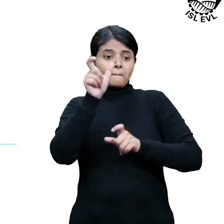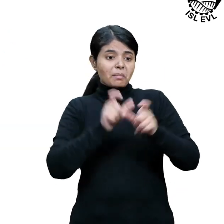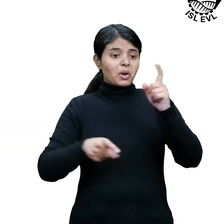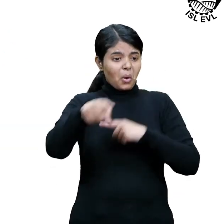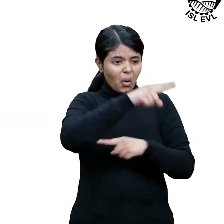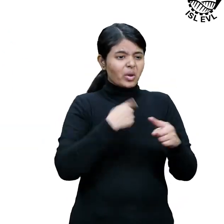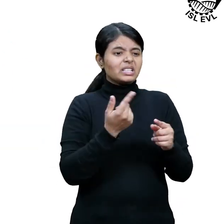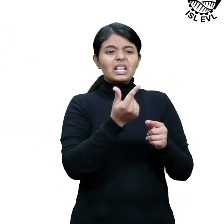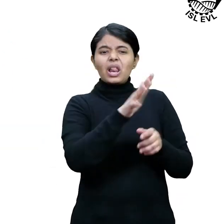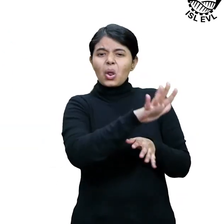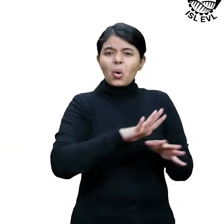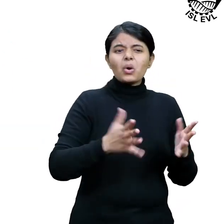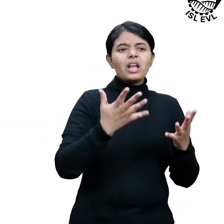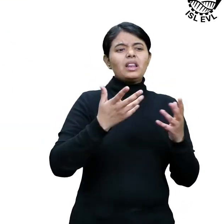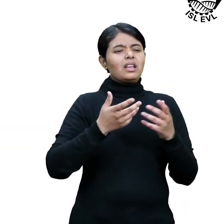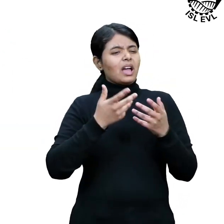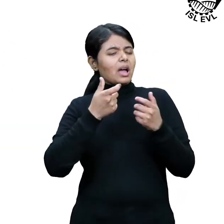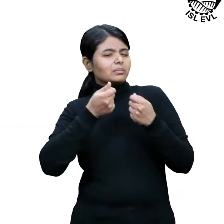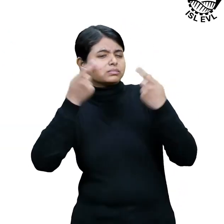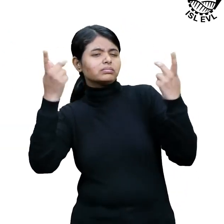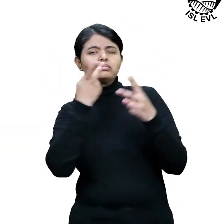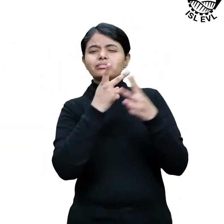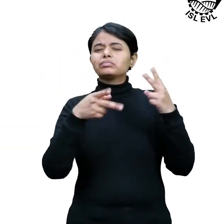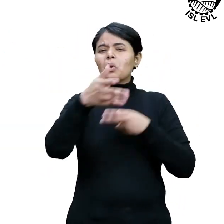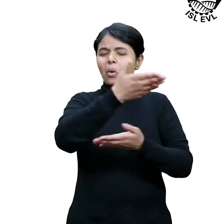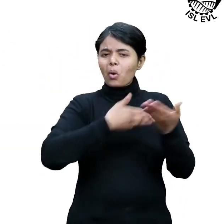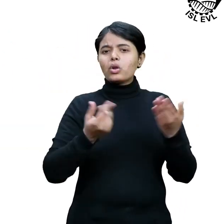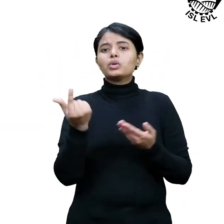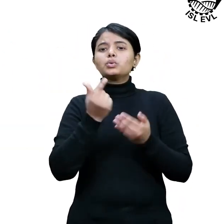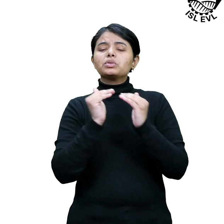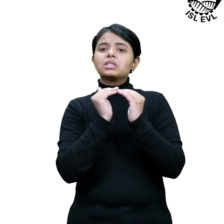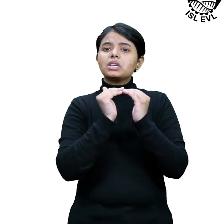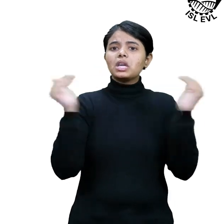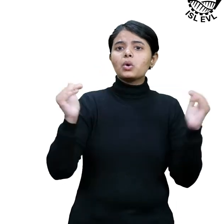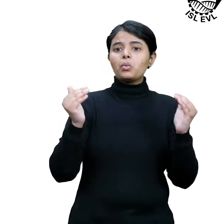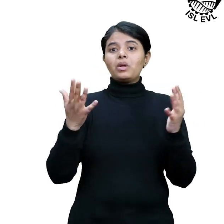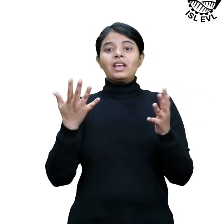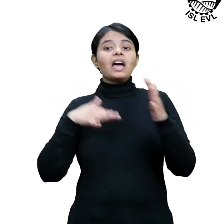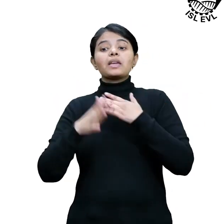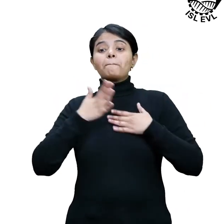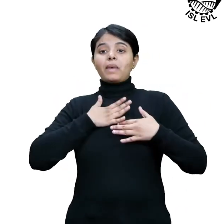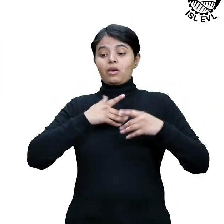rule. India's Biodiversity Act lays the foundation for sustainable use of